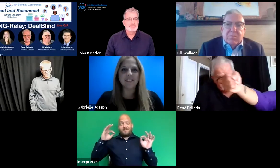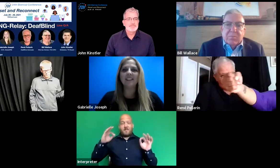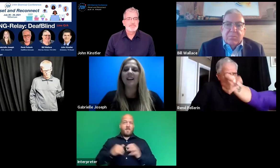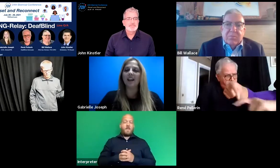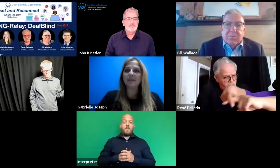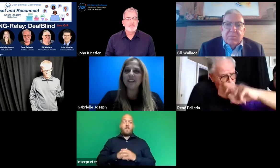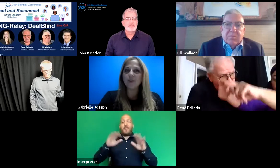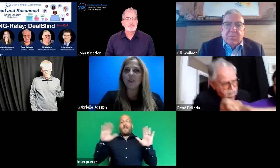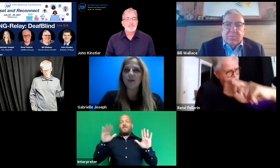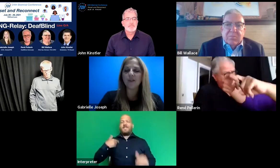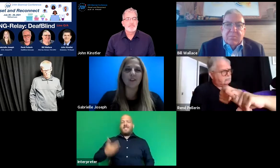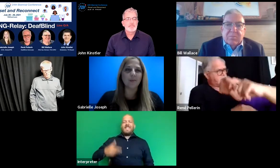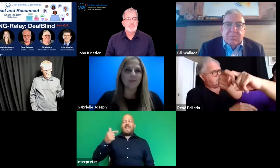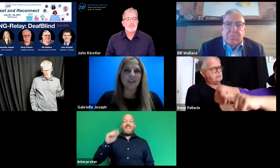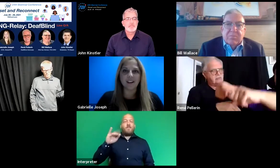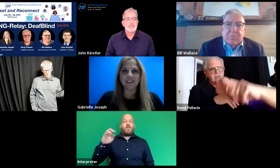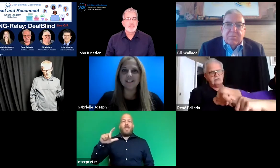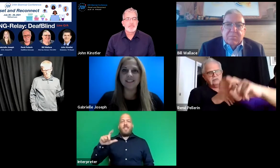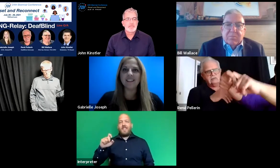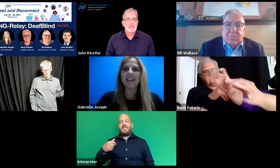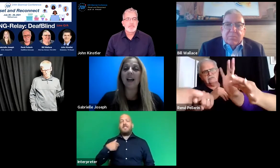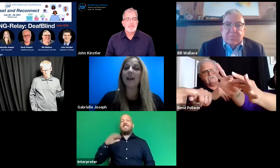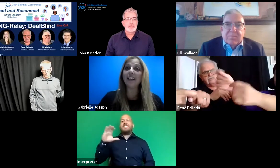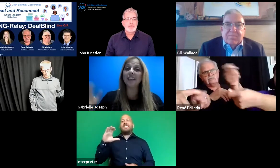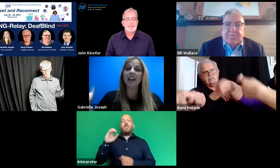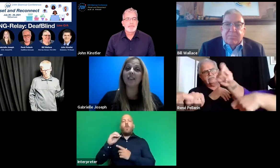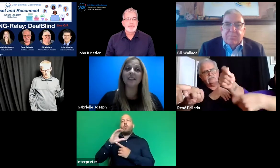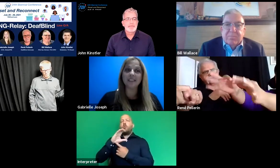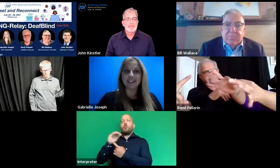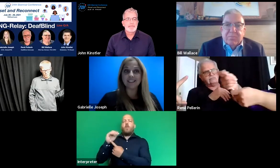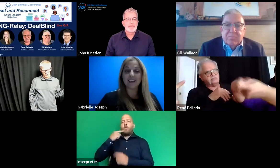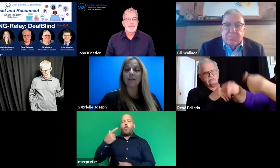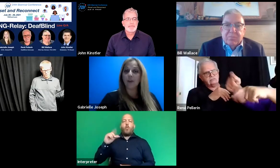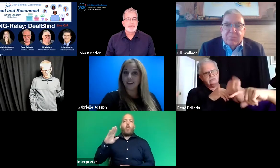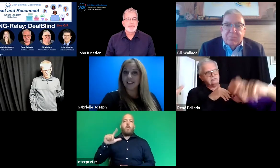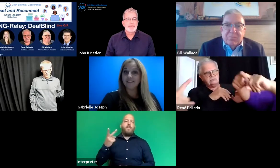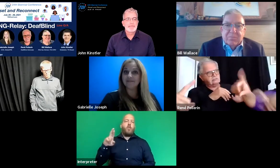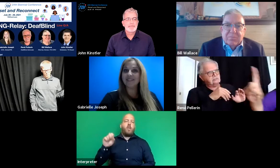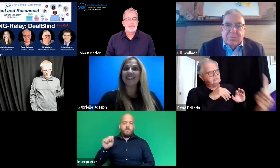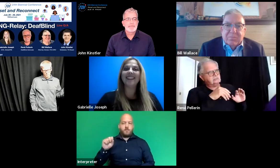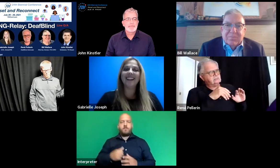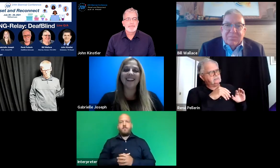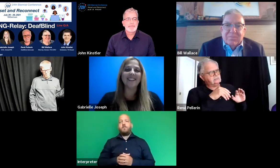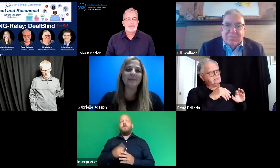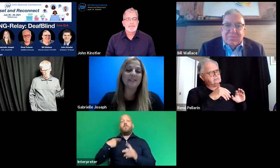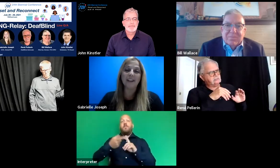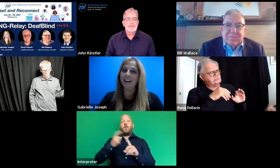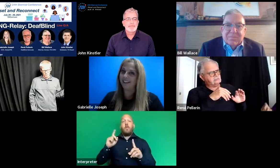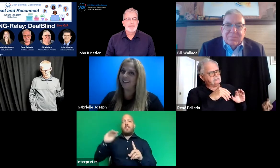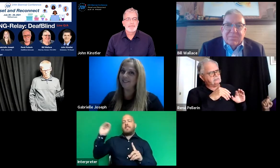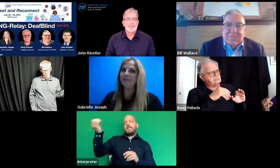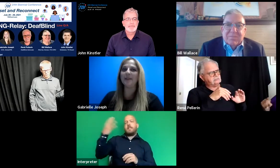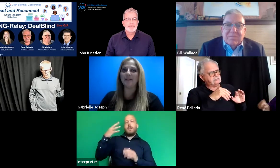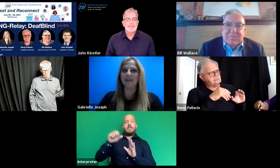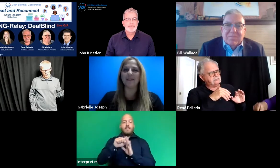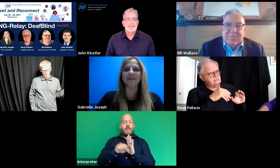Joseph. I'm COO of Global VRS. I'm actually out of the sunny state of Florida. It's very hot